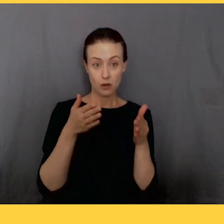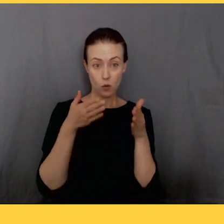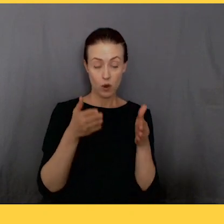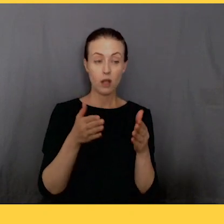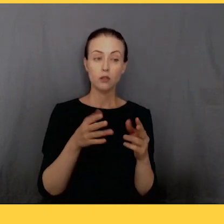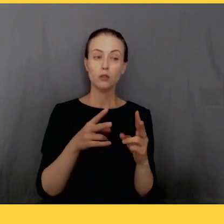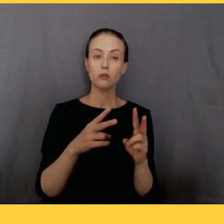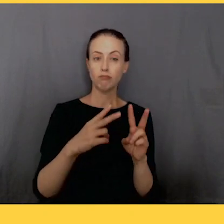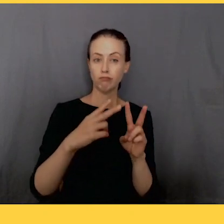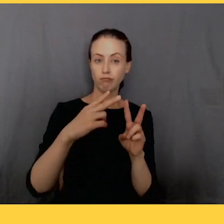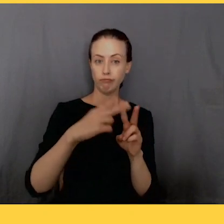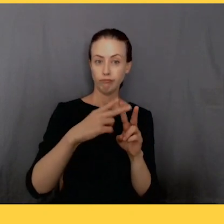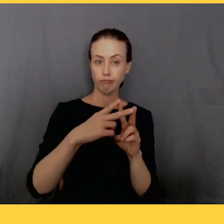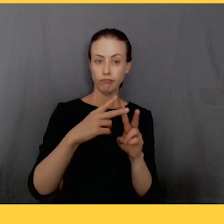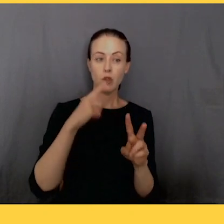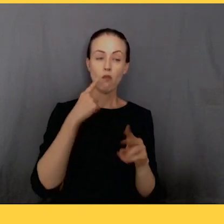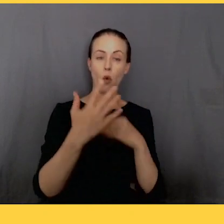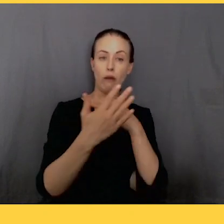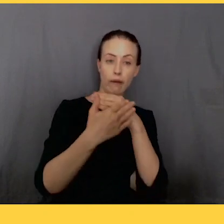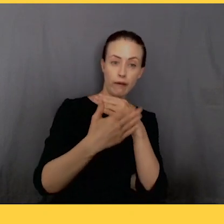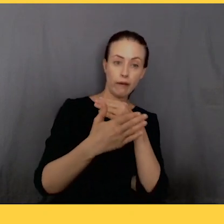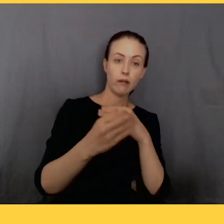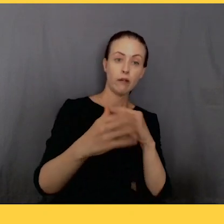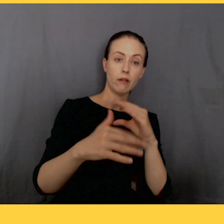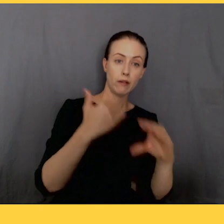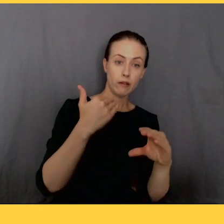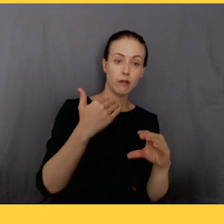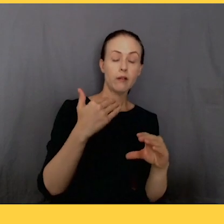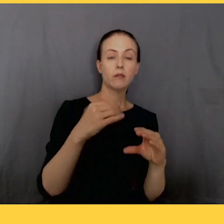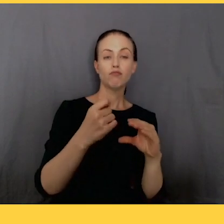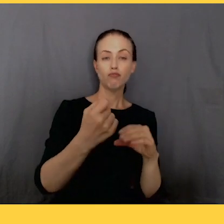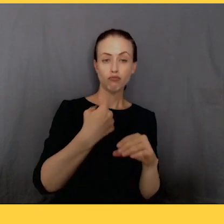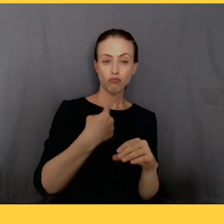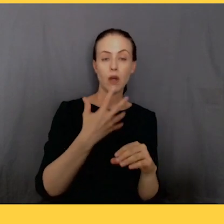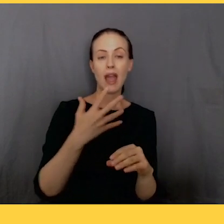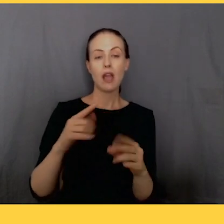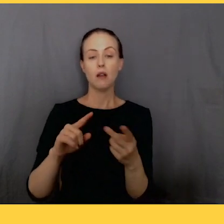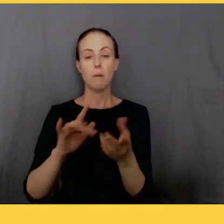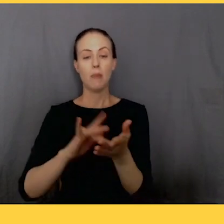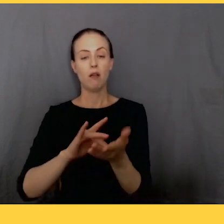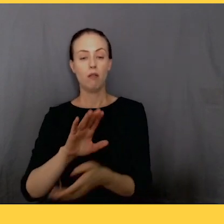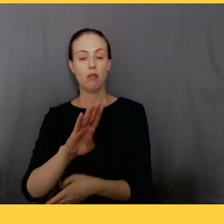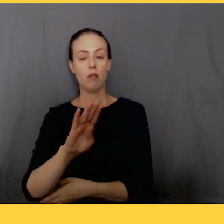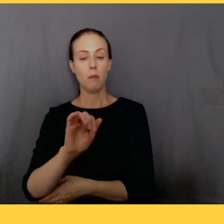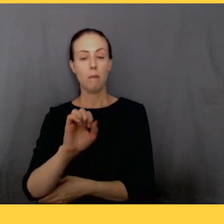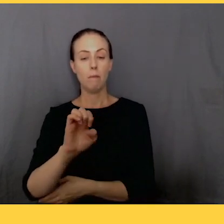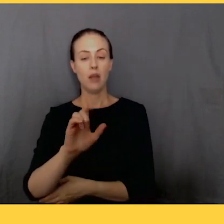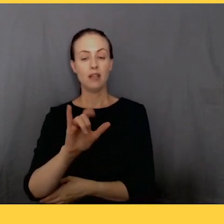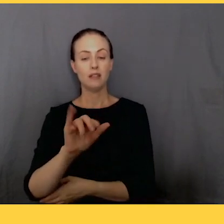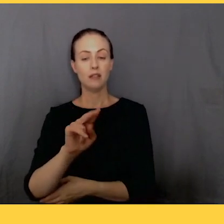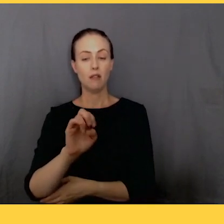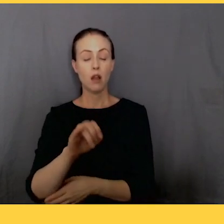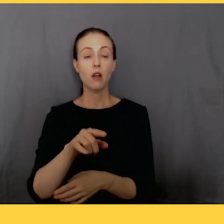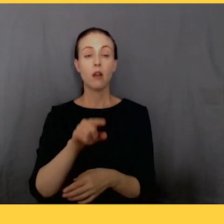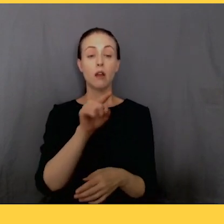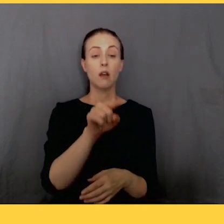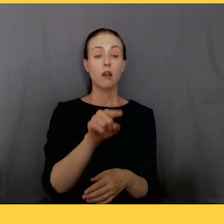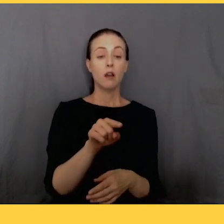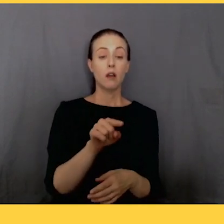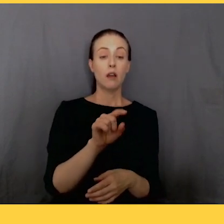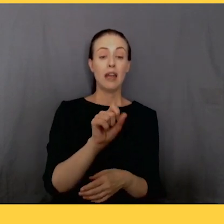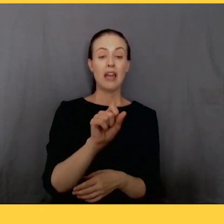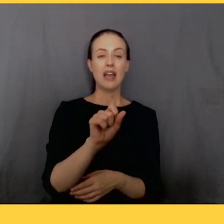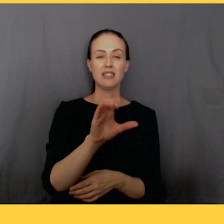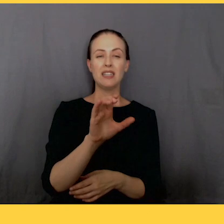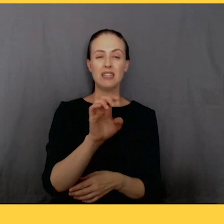for alerts as well as the medical baseline program. On the first one, on the alerts, as you go to sce.com,